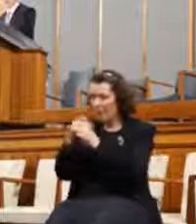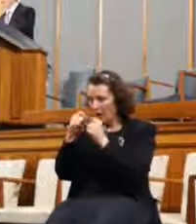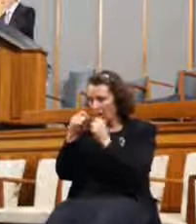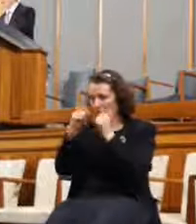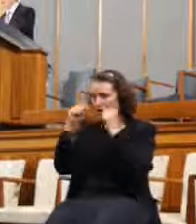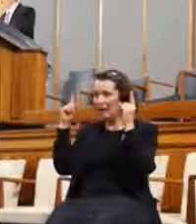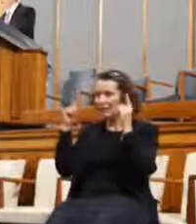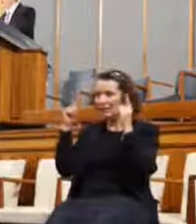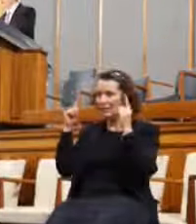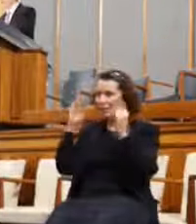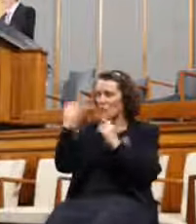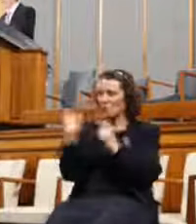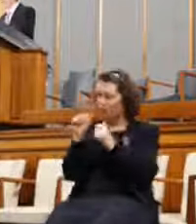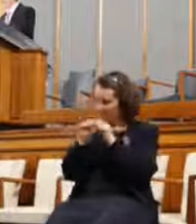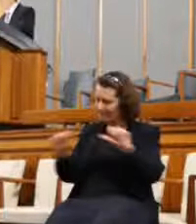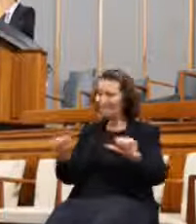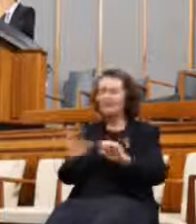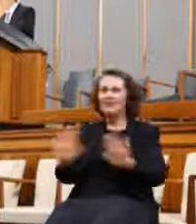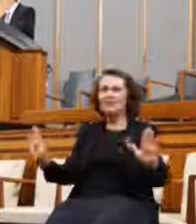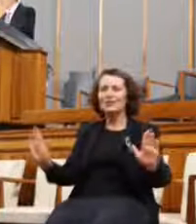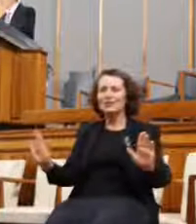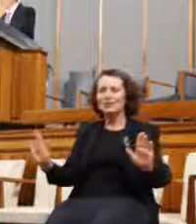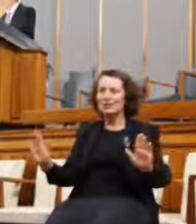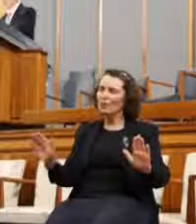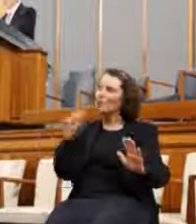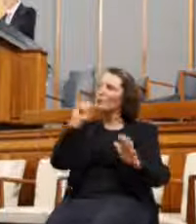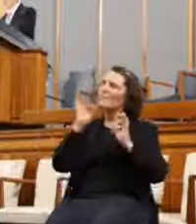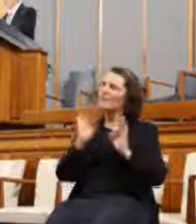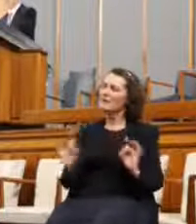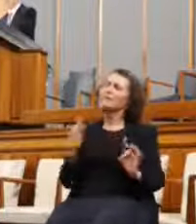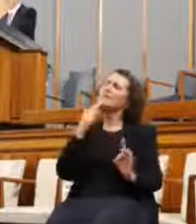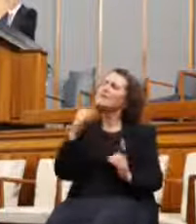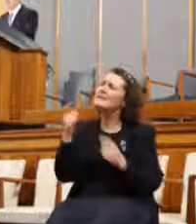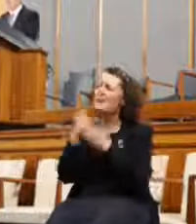shall be at peace. Seek him, friends. Let's pray.